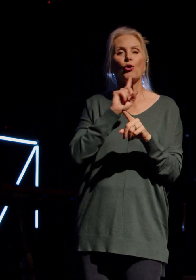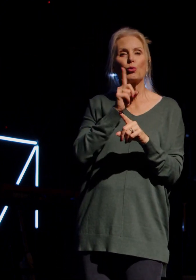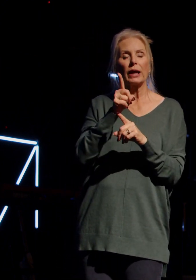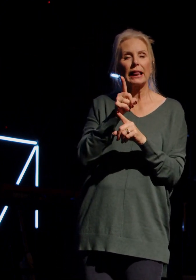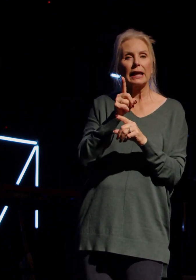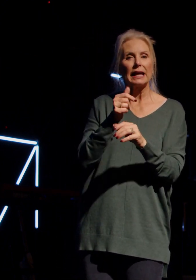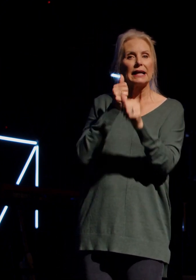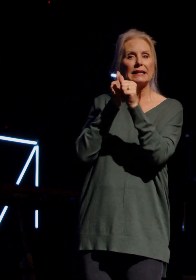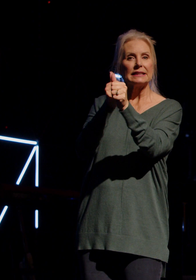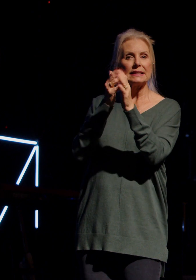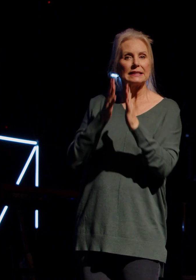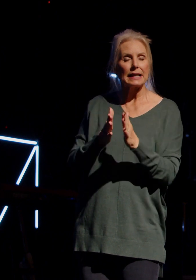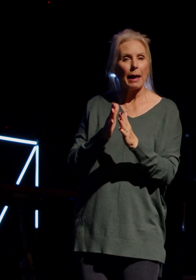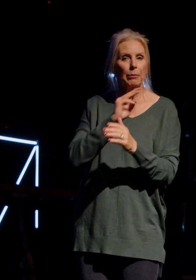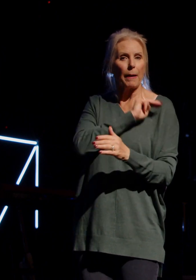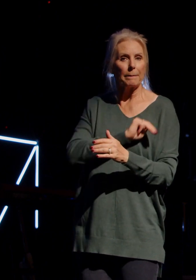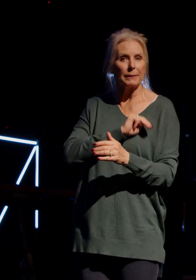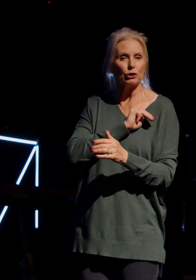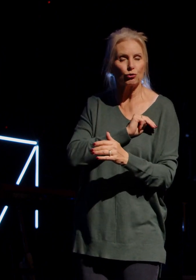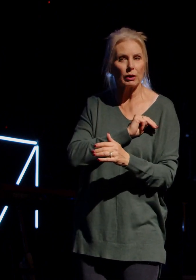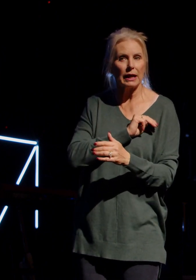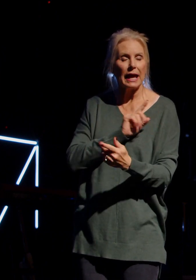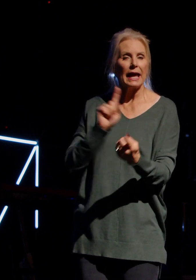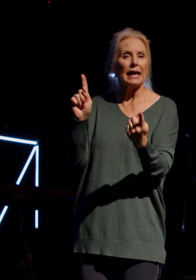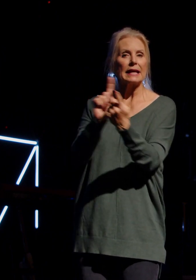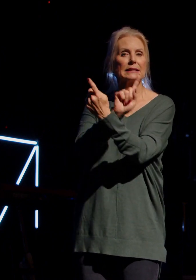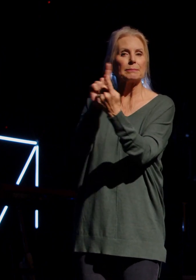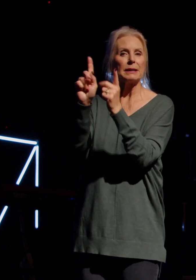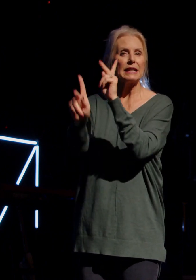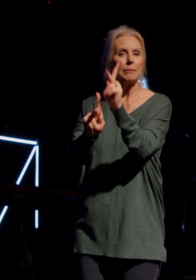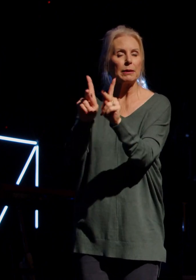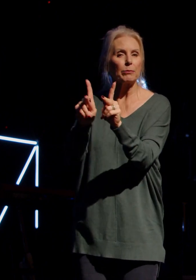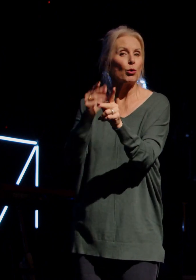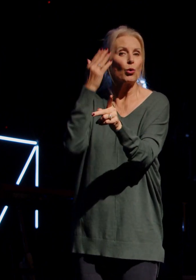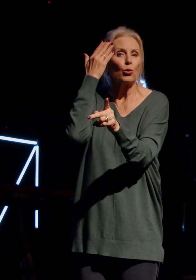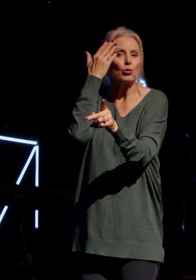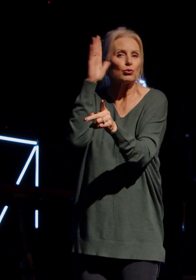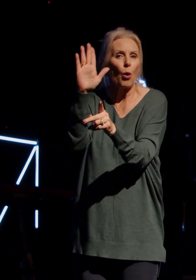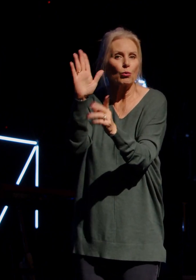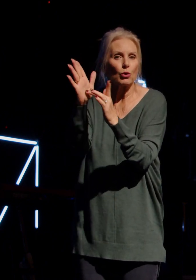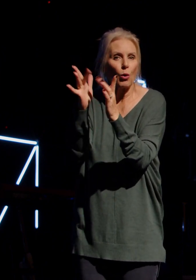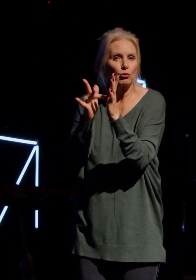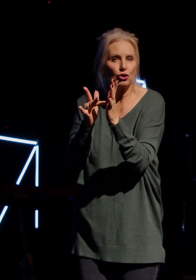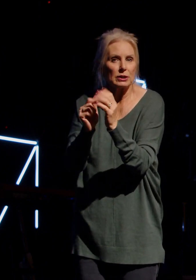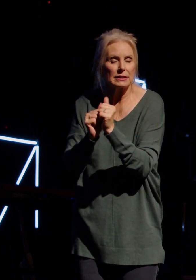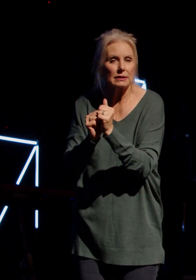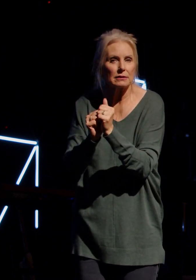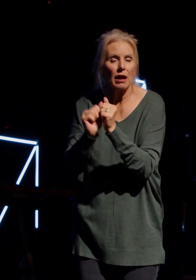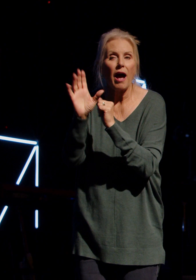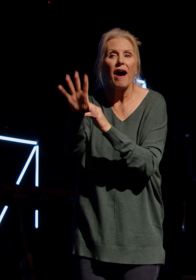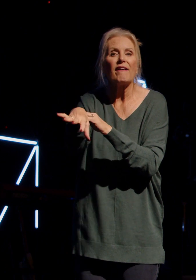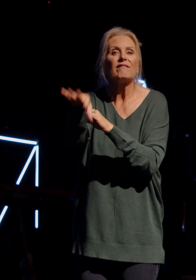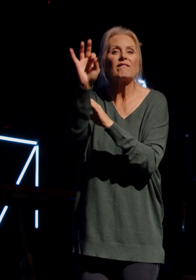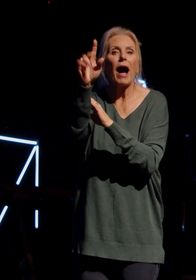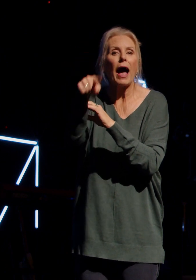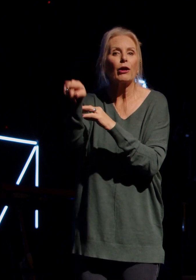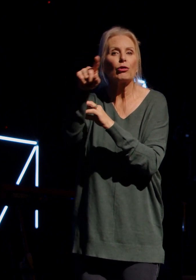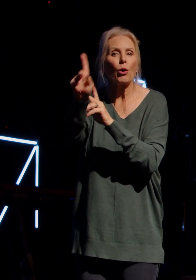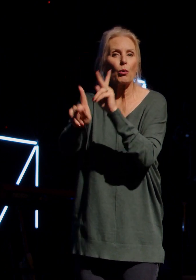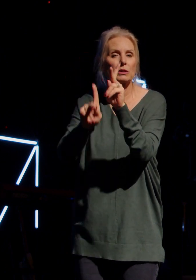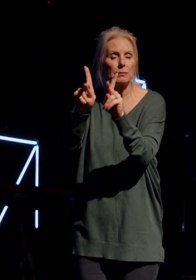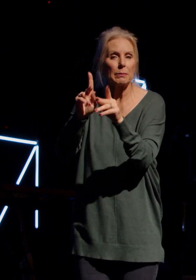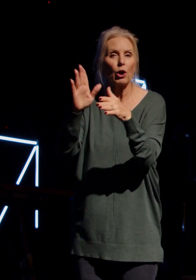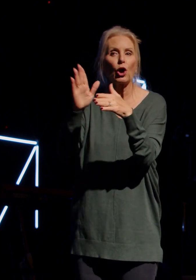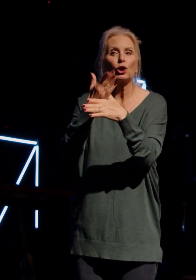what it is going to people who don't know Jesus, finding them, sharing the gospel